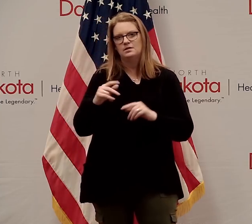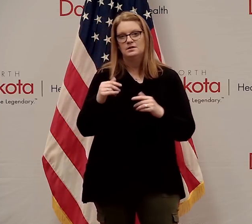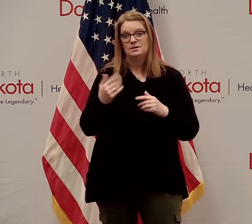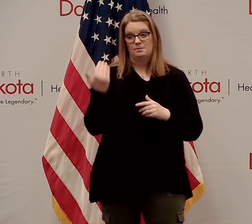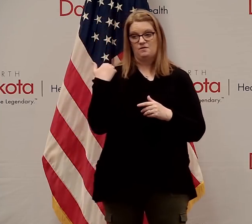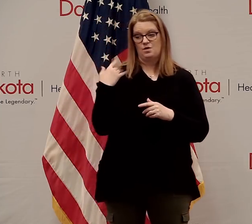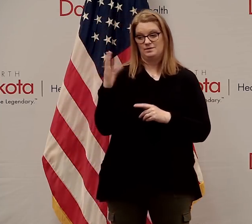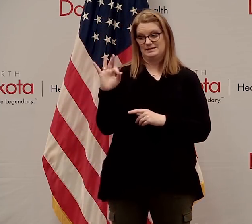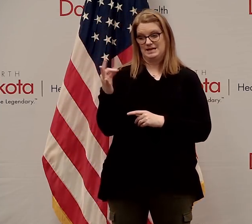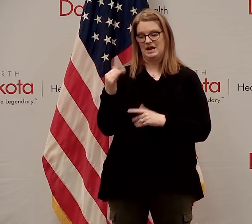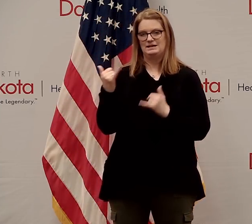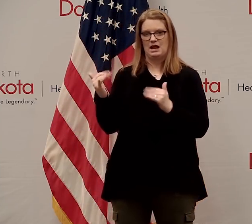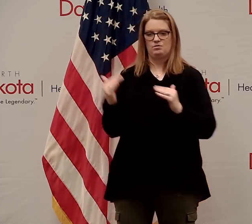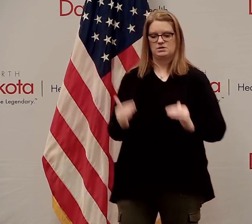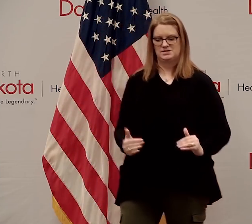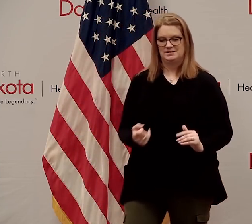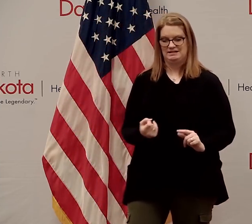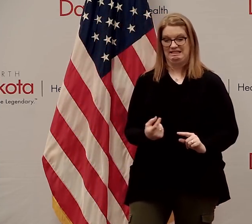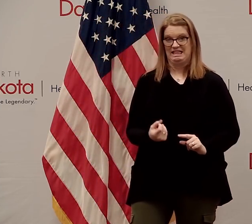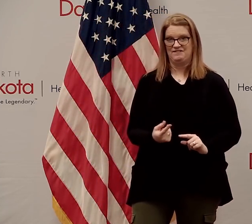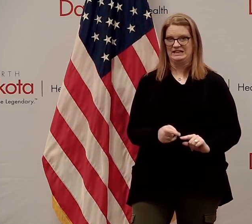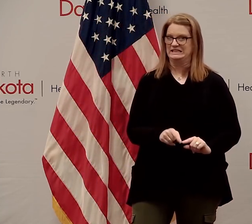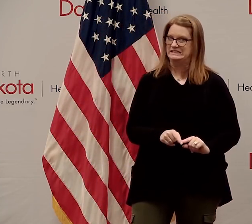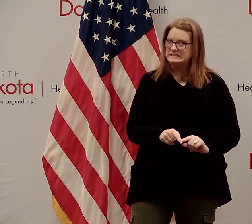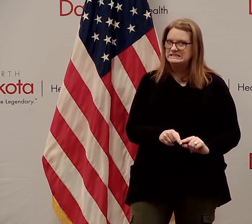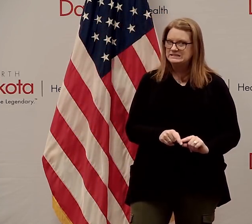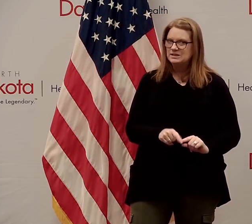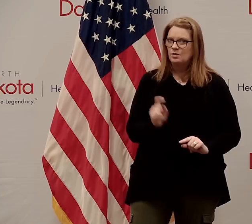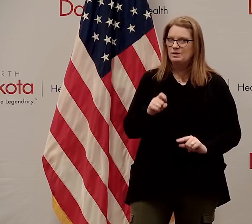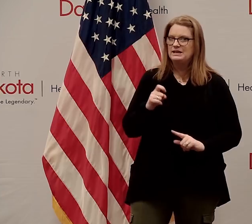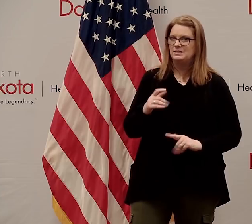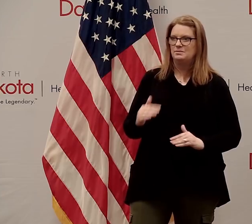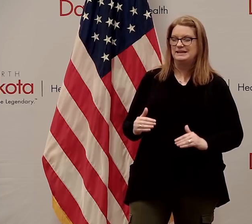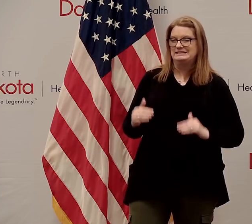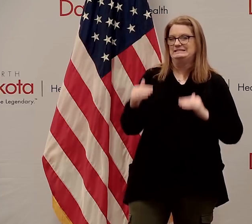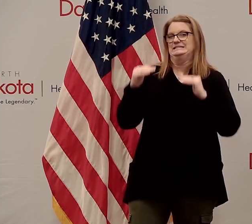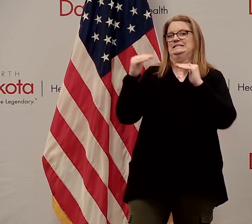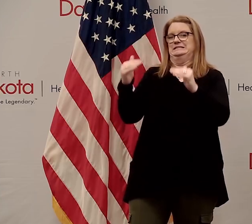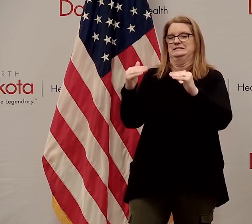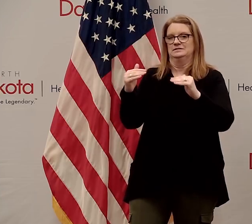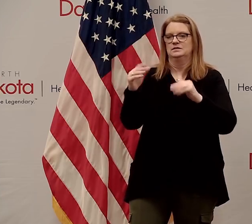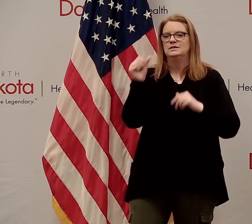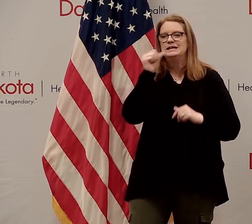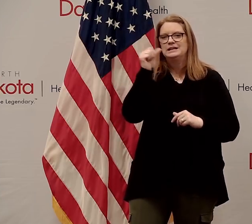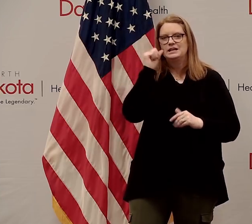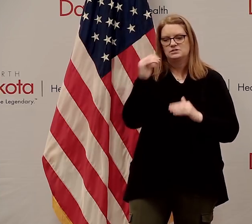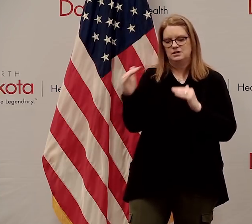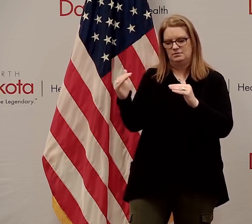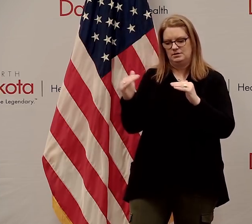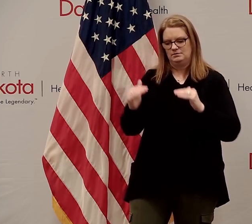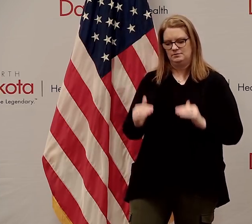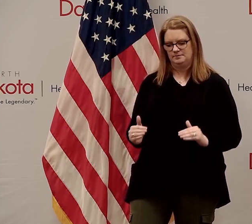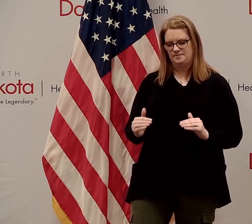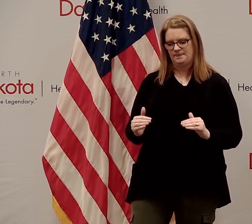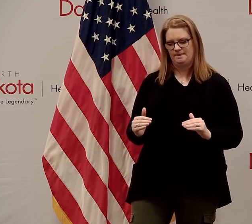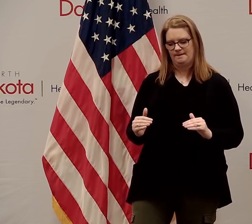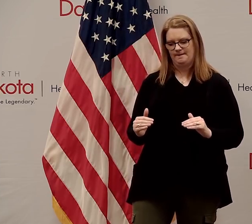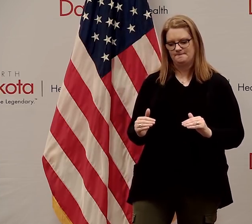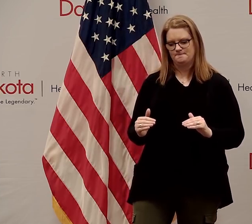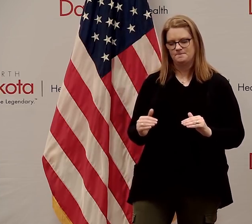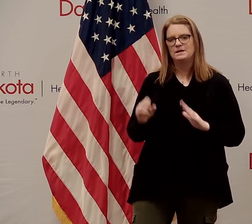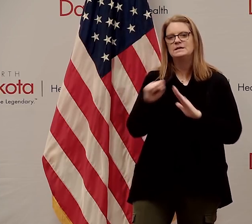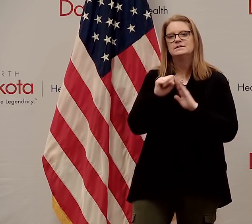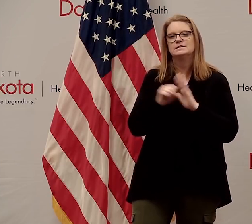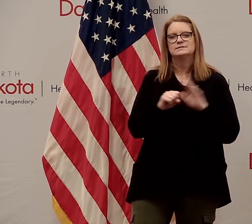not encouraging to me. I want to make sure that we stay at least in the top 10. We fell one spot yesterday because the